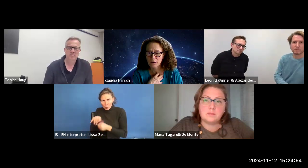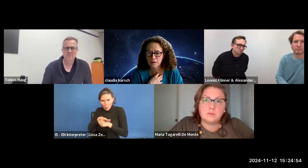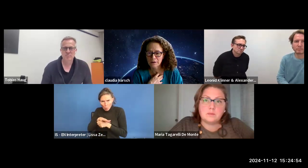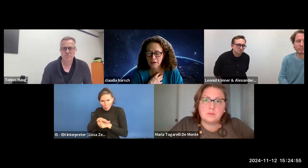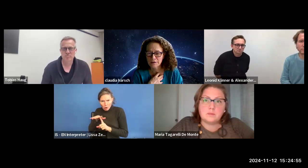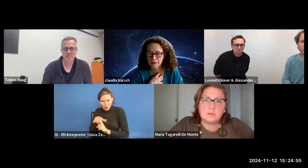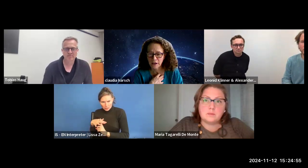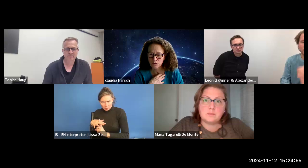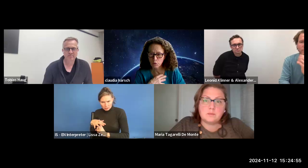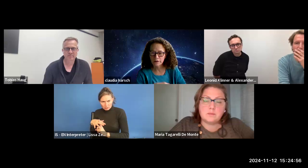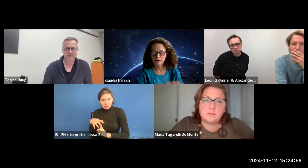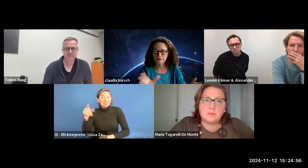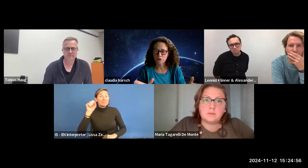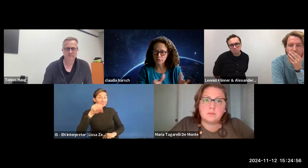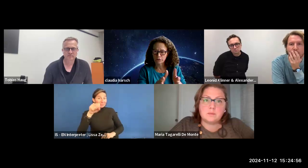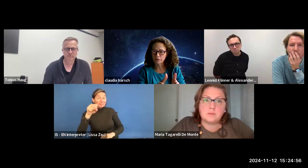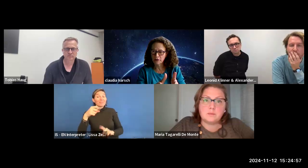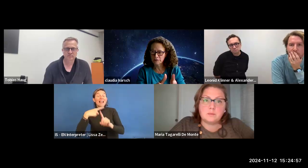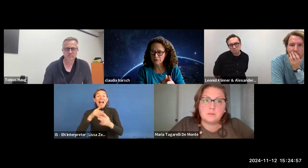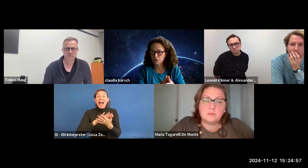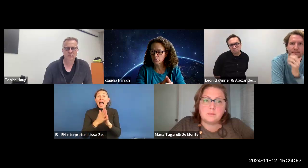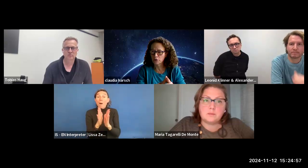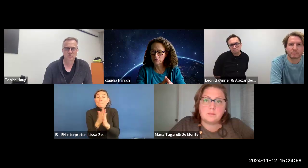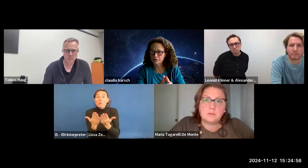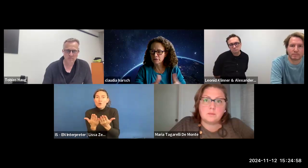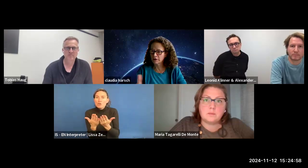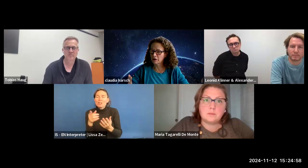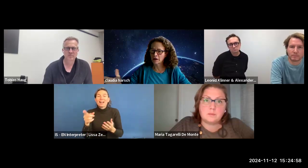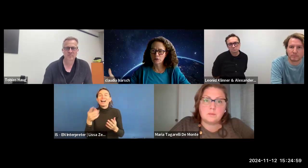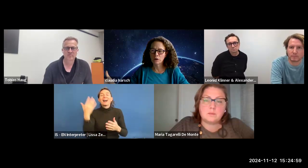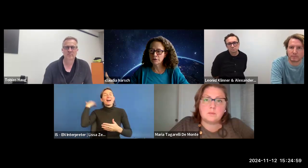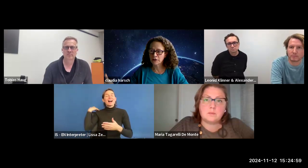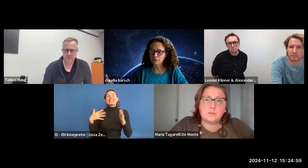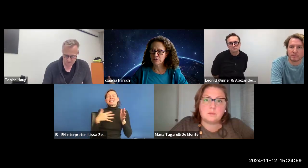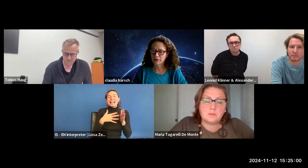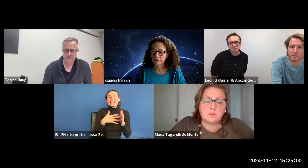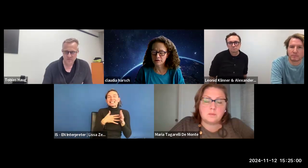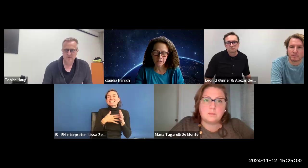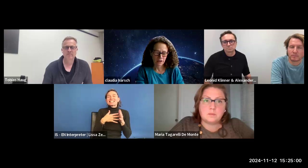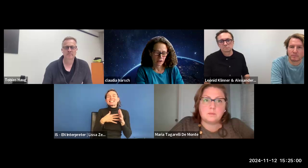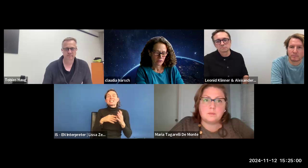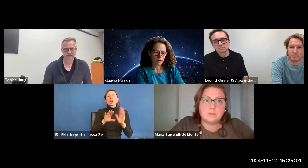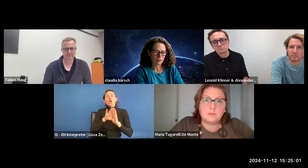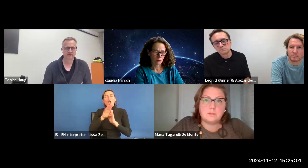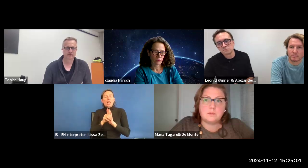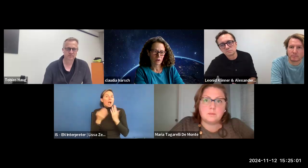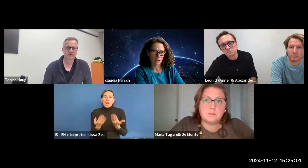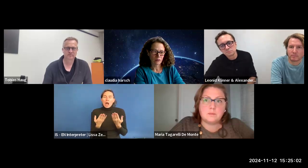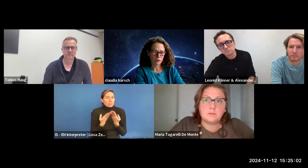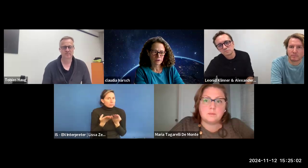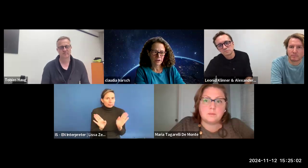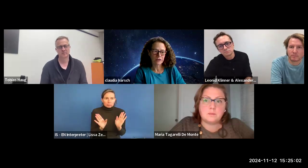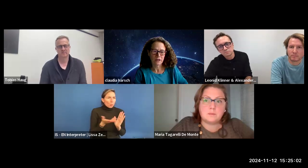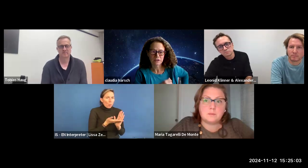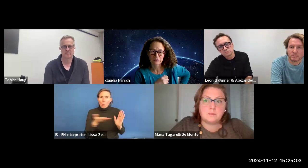handbook nicely has widened the scope from tests towards curricula and all educational materials. So